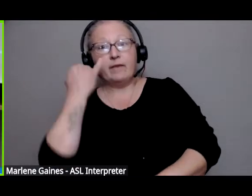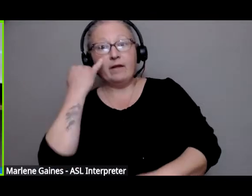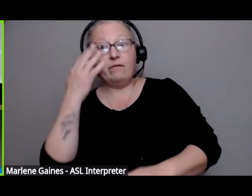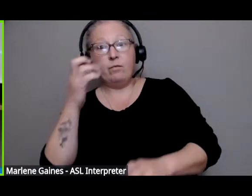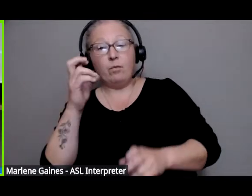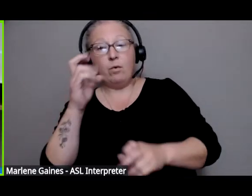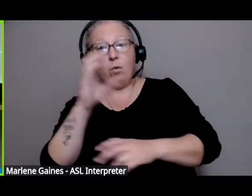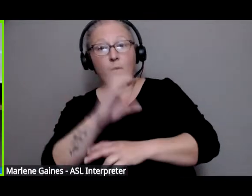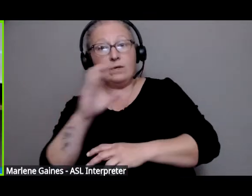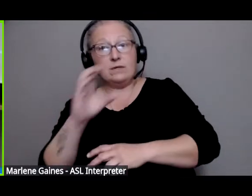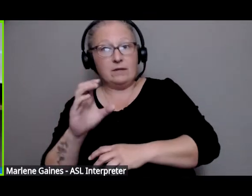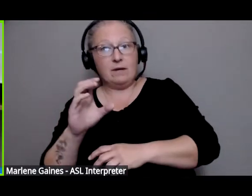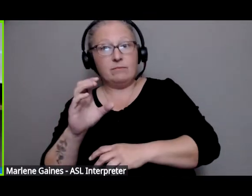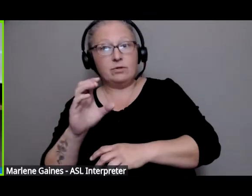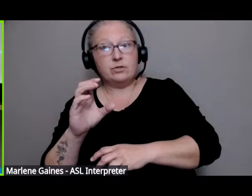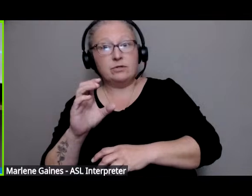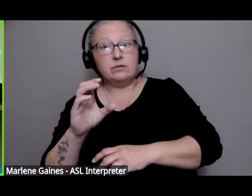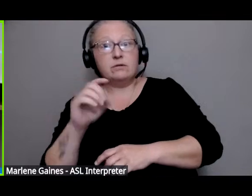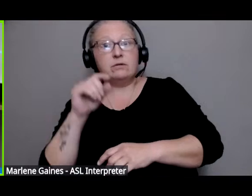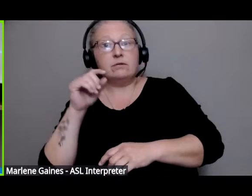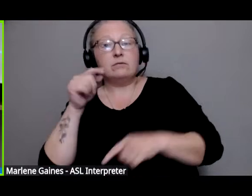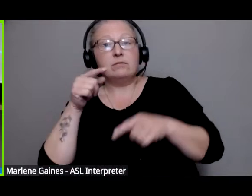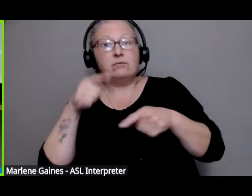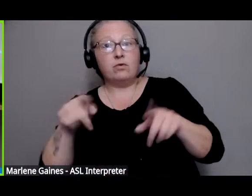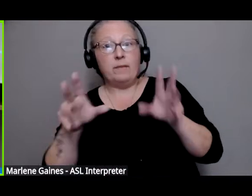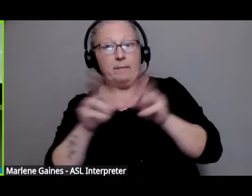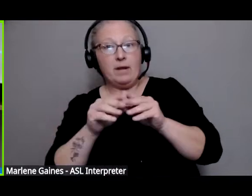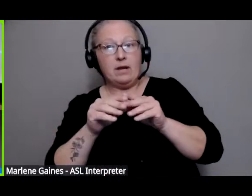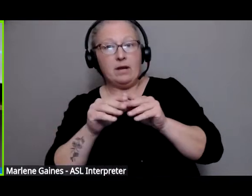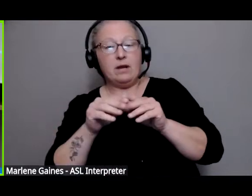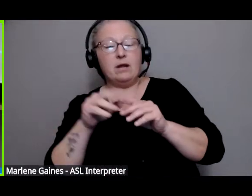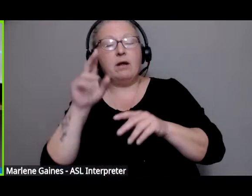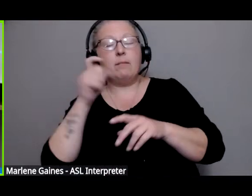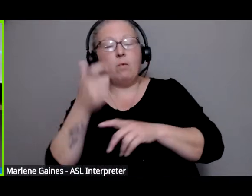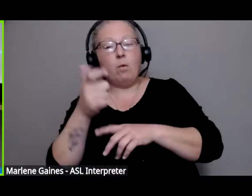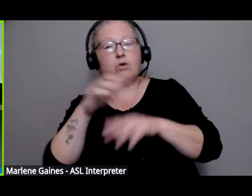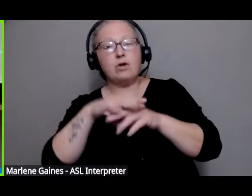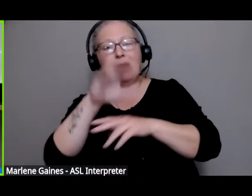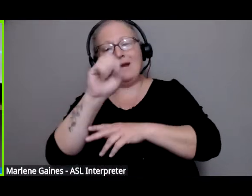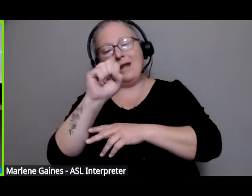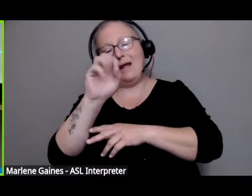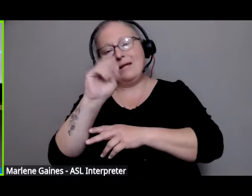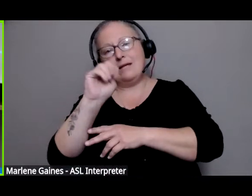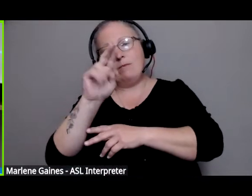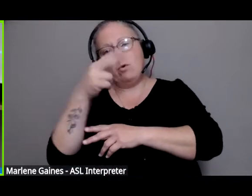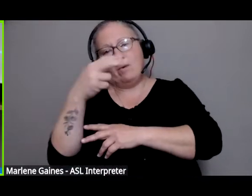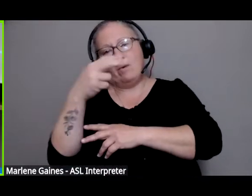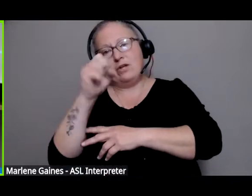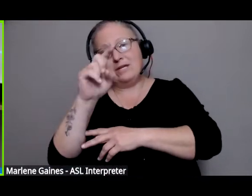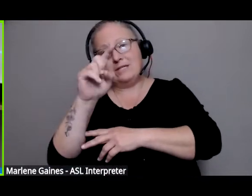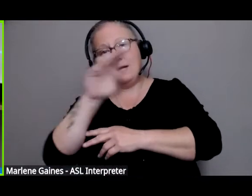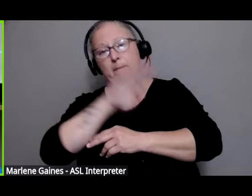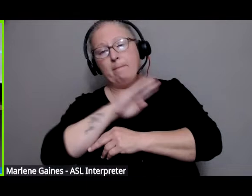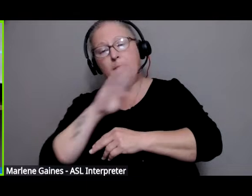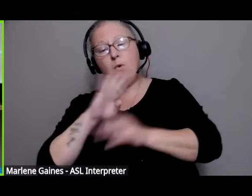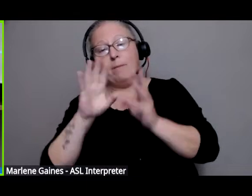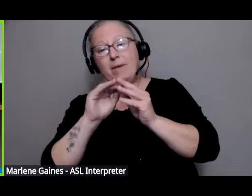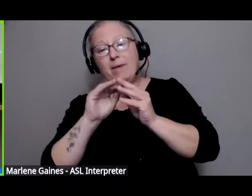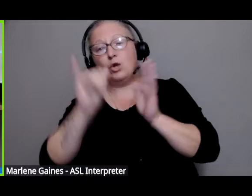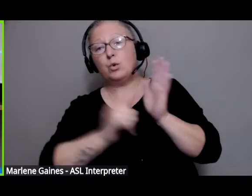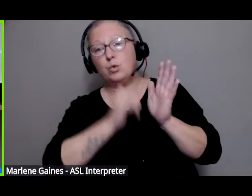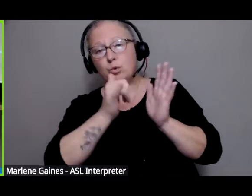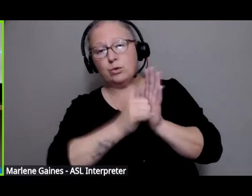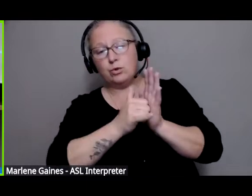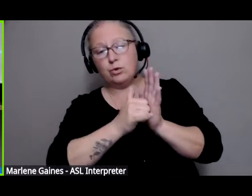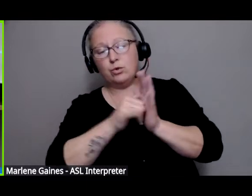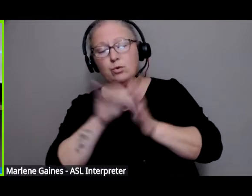closed captions of this meeting, please view the meeting on SMUHSD Board Meeting YouTube